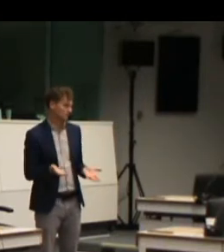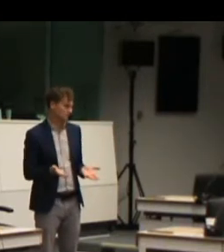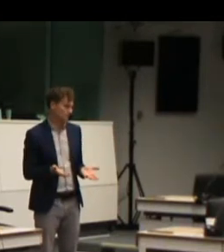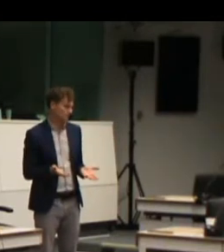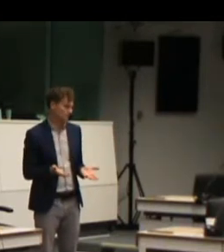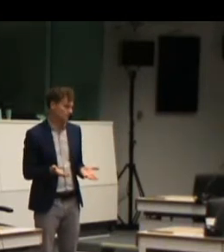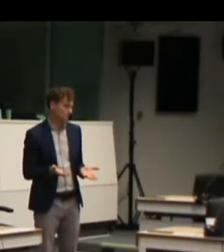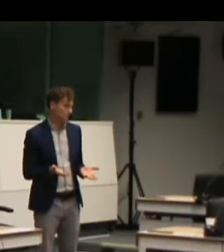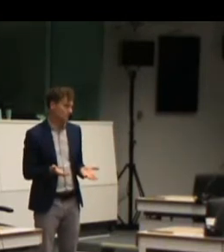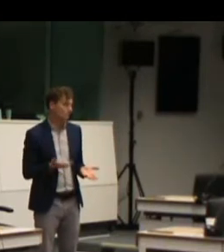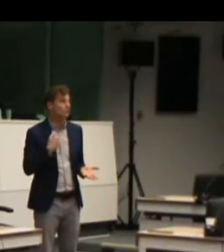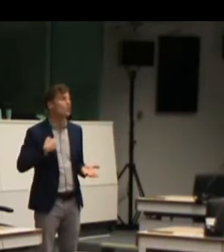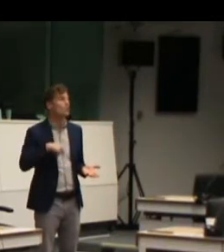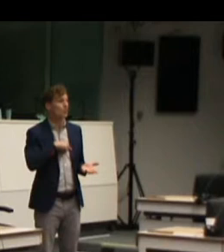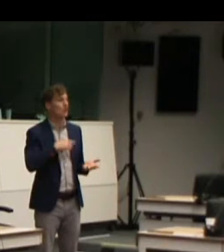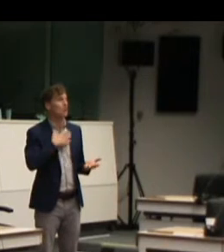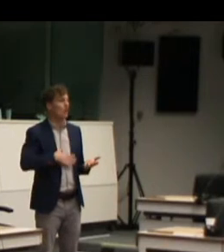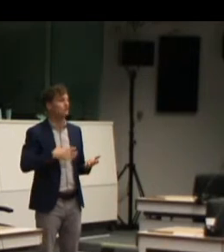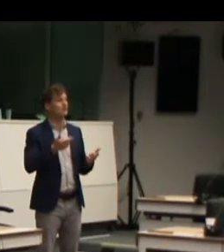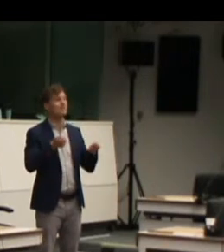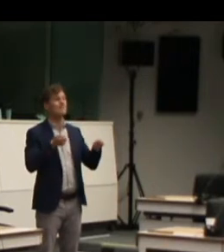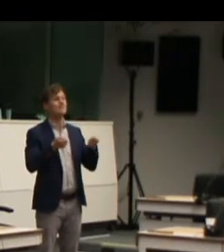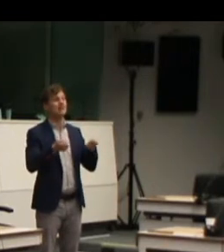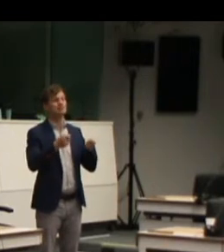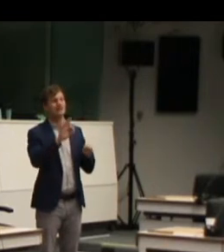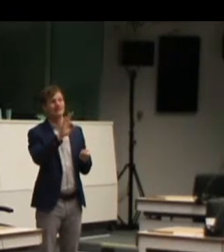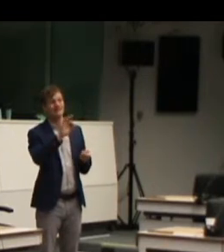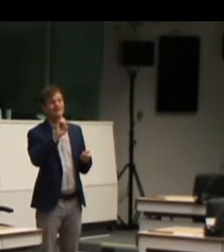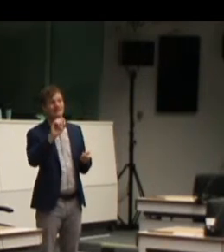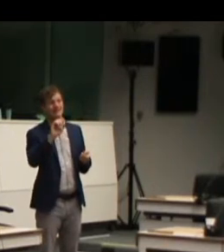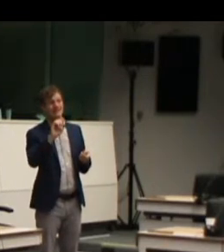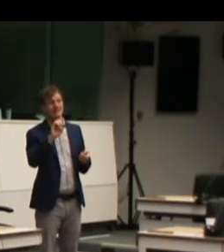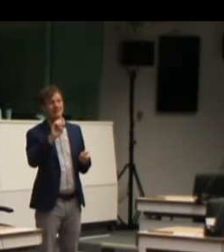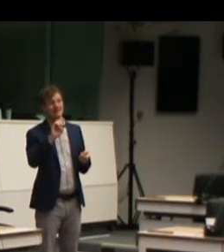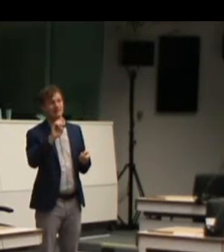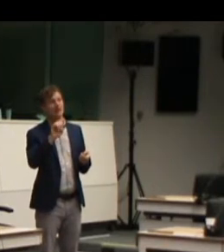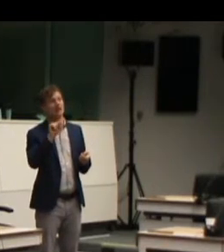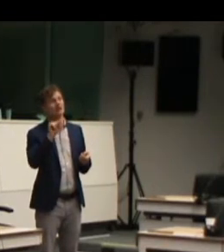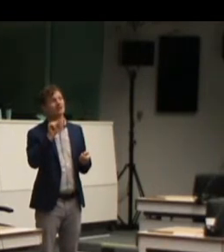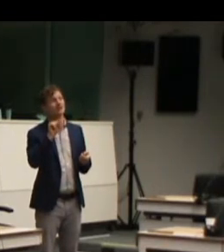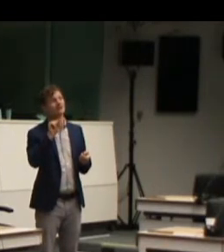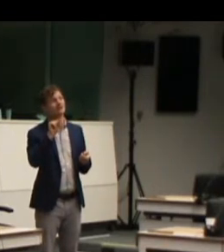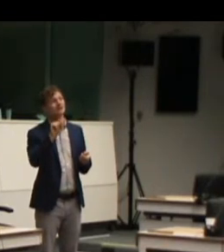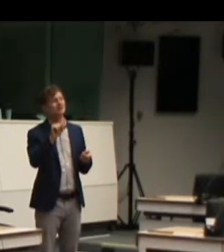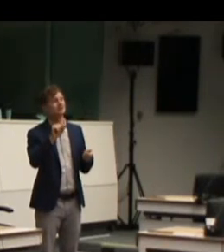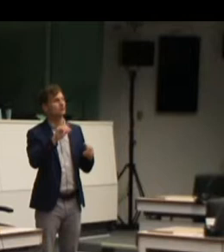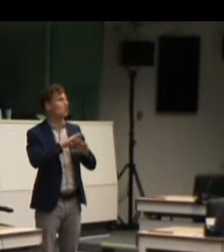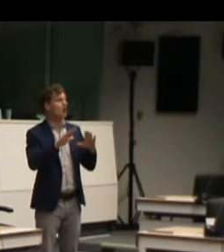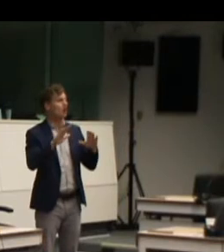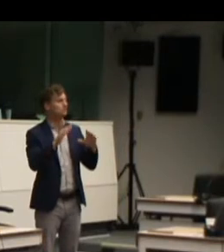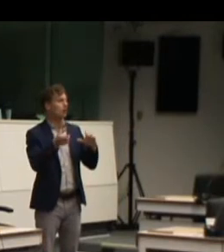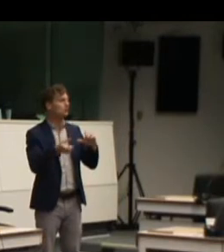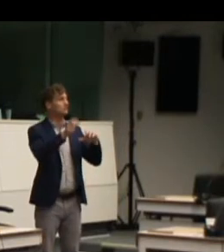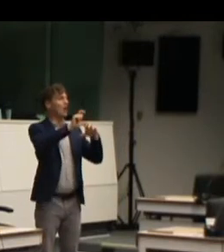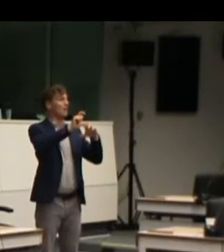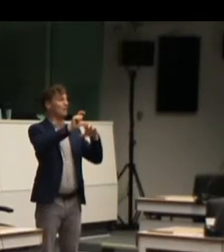what we're looking for. We're looking to take a management fee, but usually that's out of that cut revenue budget. Now, all